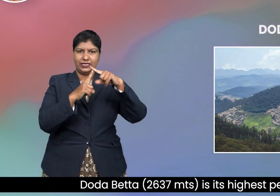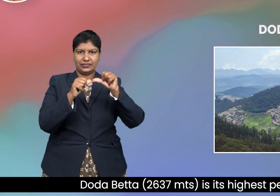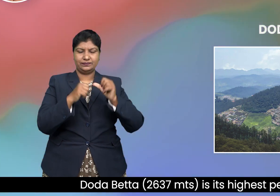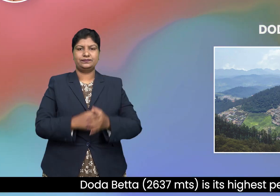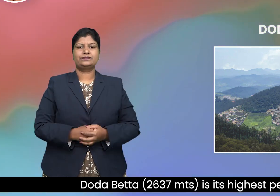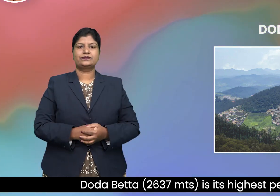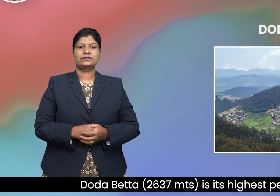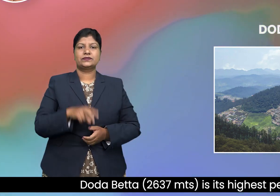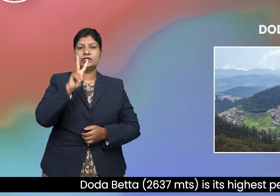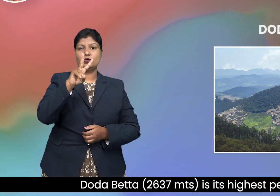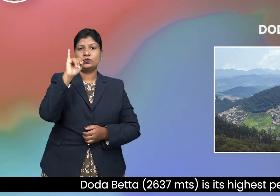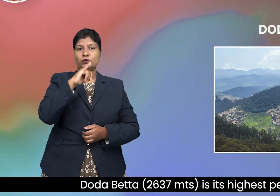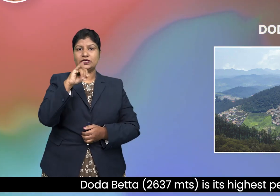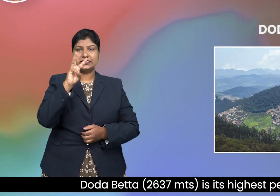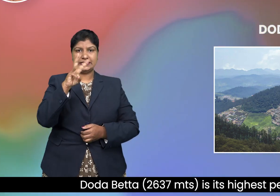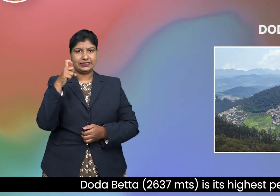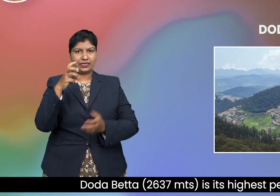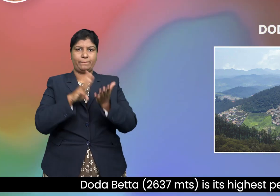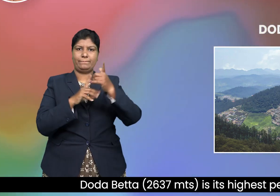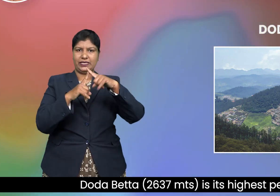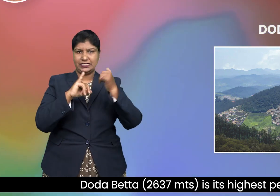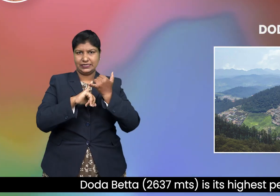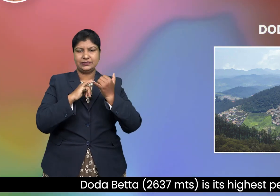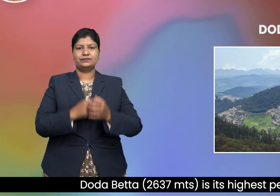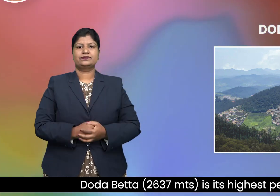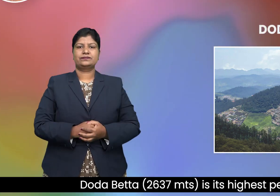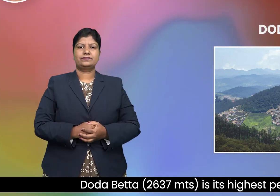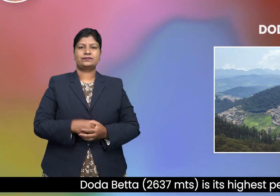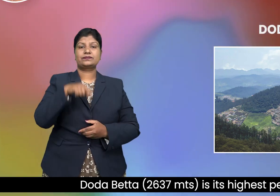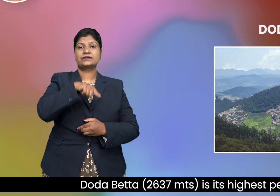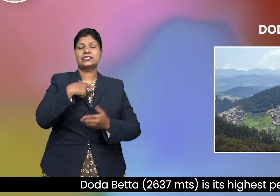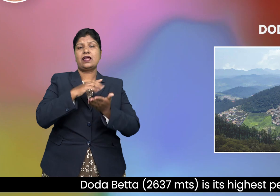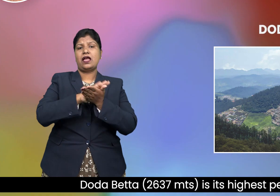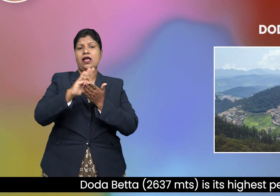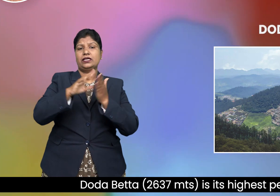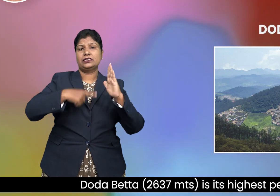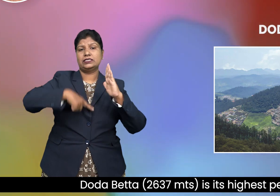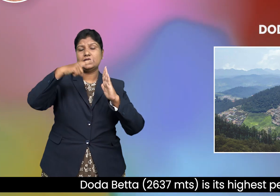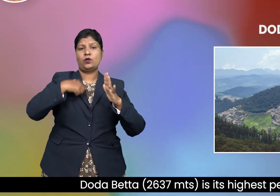2,637 meters is its highest peak